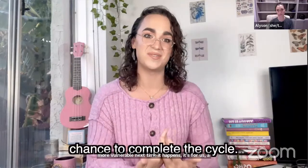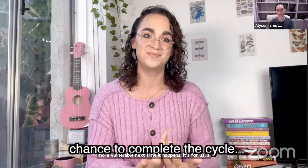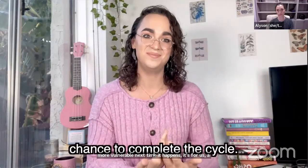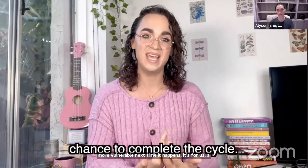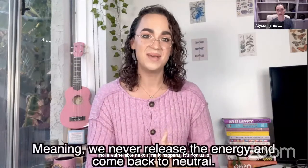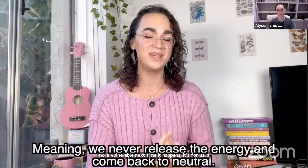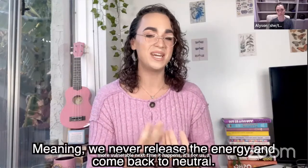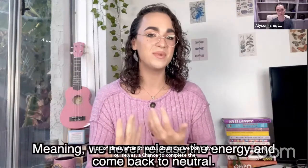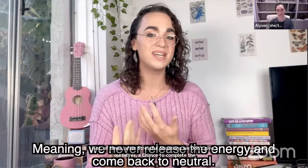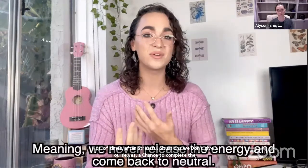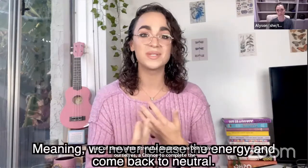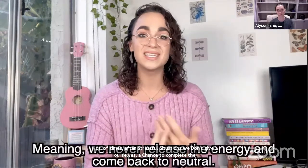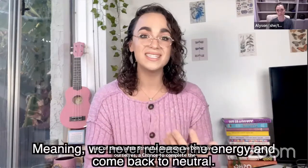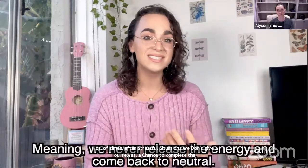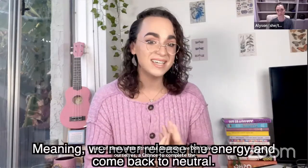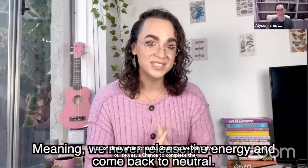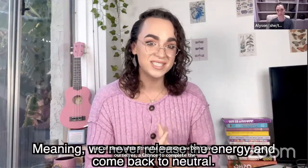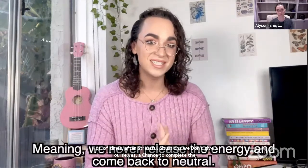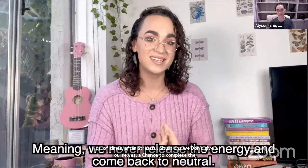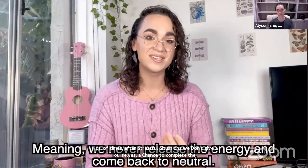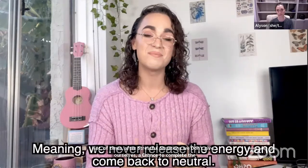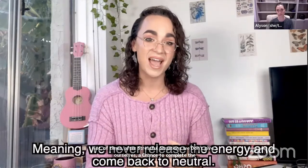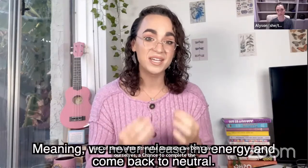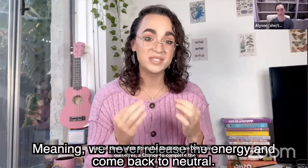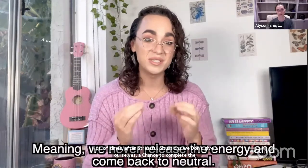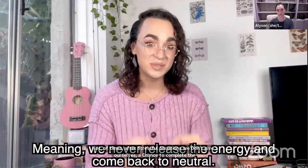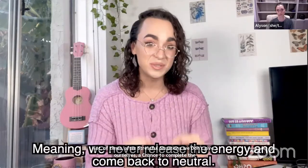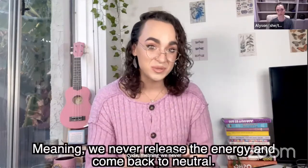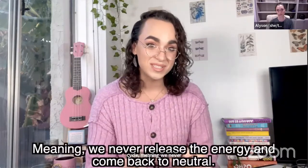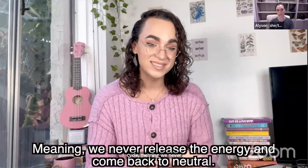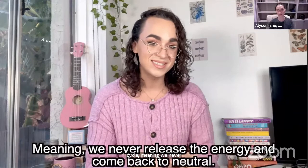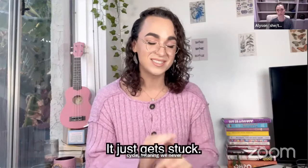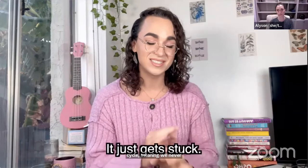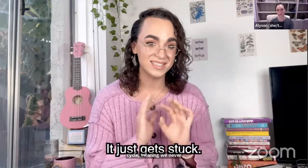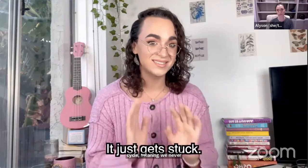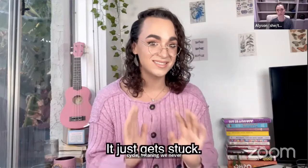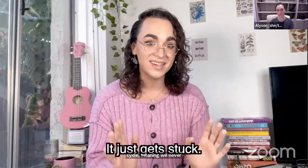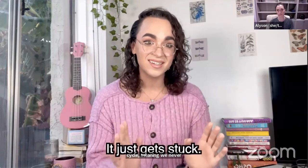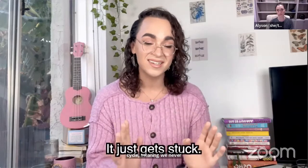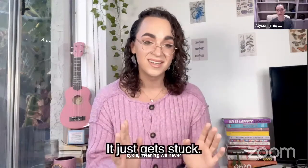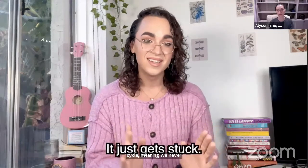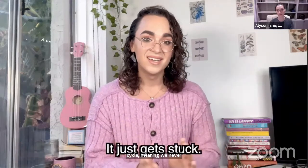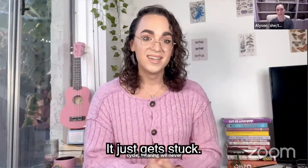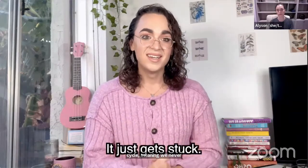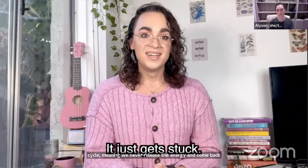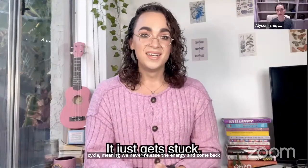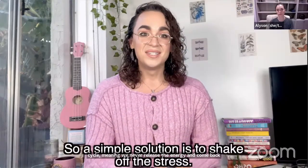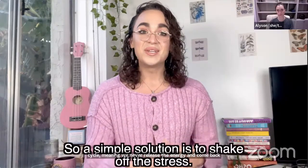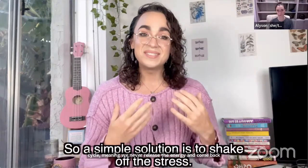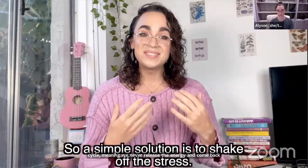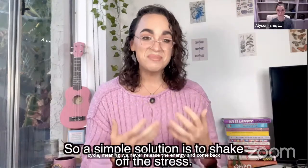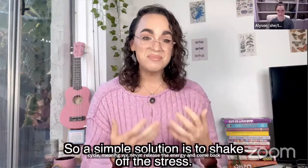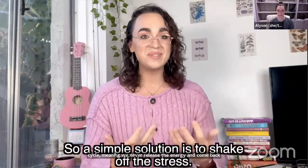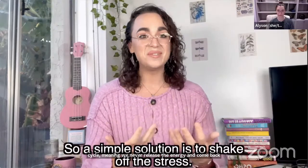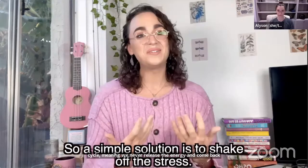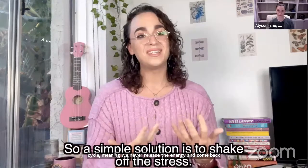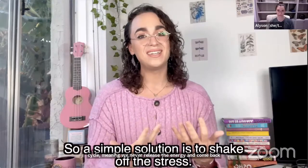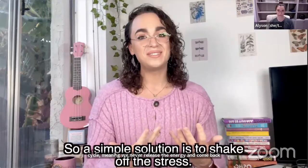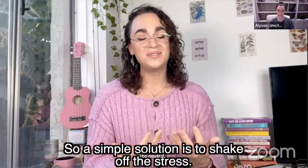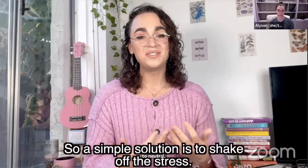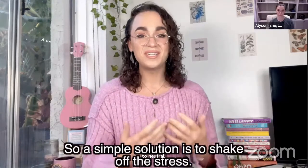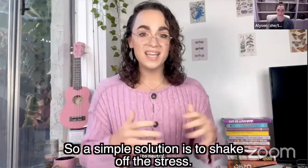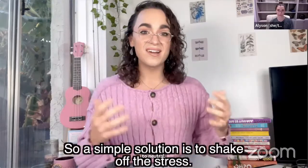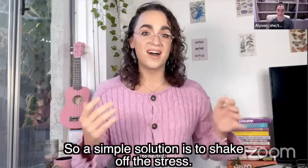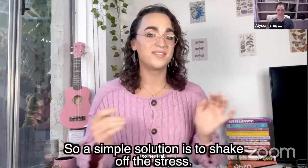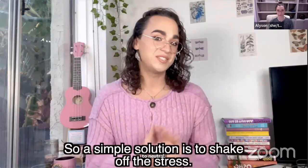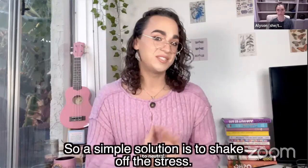cycle, meaning we never release the energy and come back to neutral. It just gets stuck. So a simple solution is